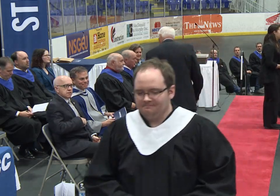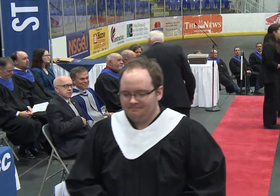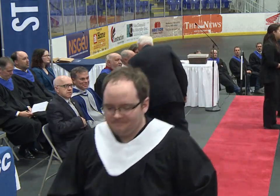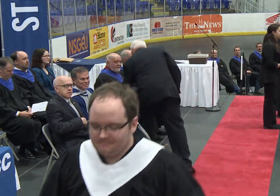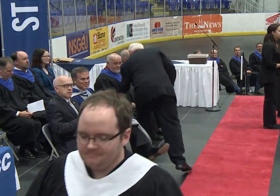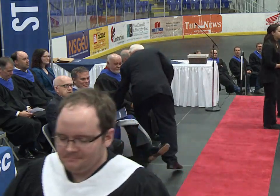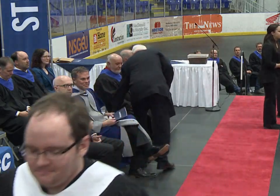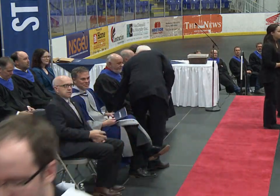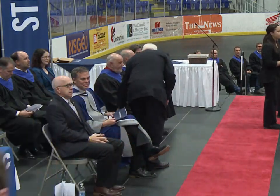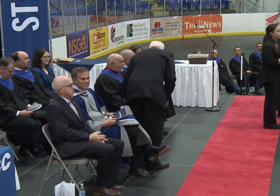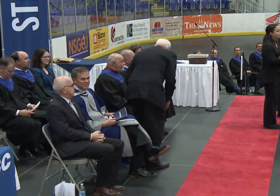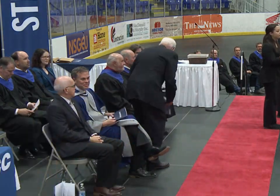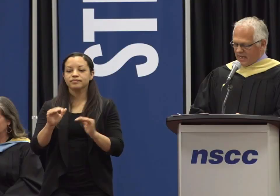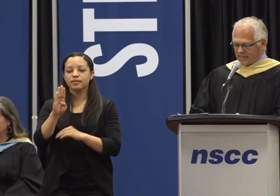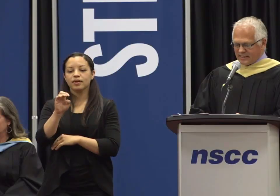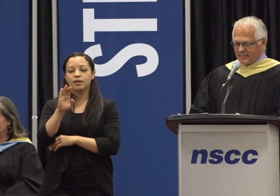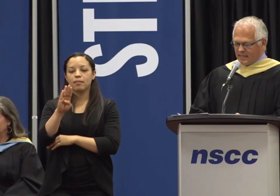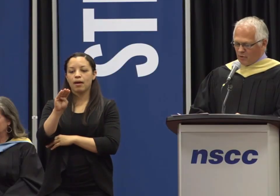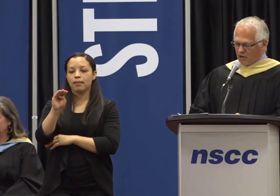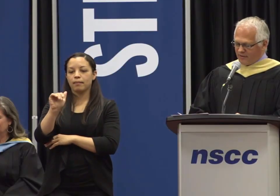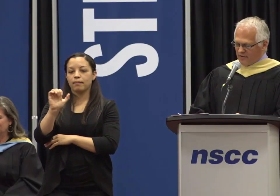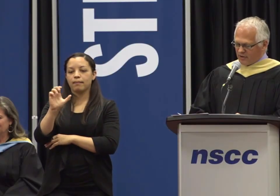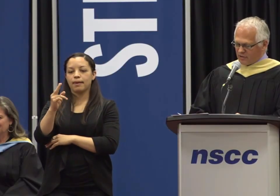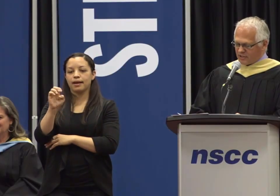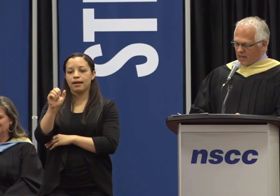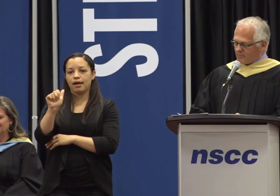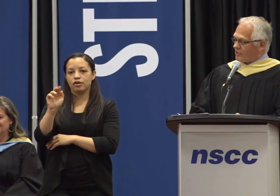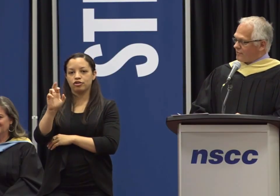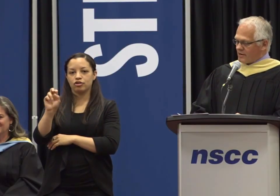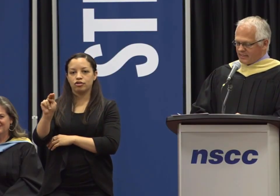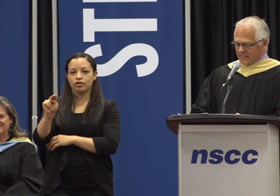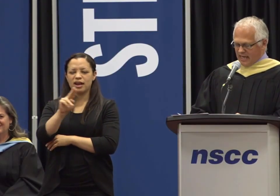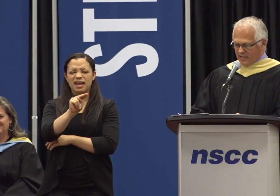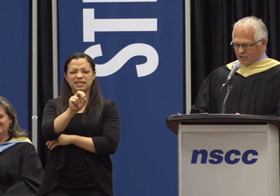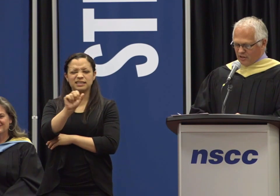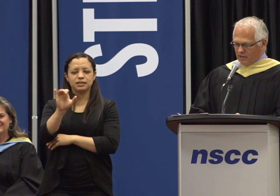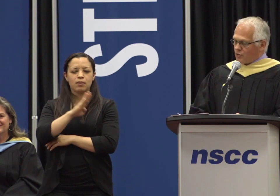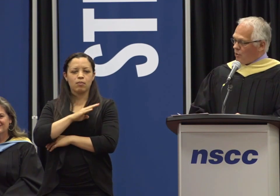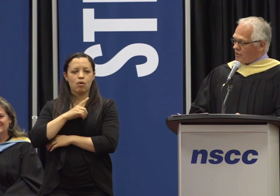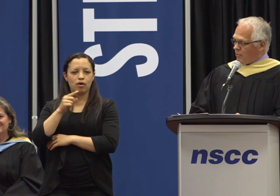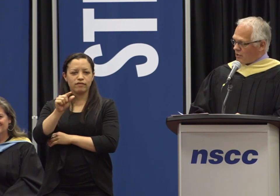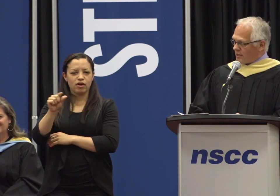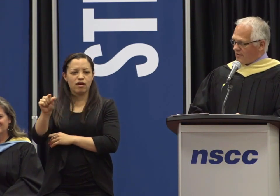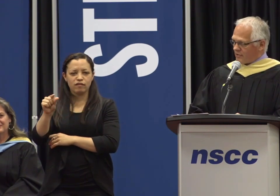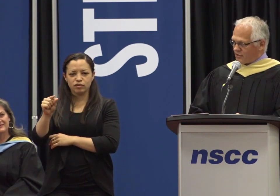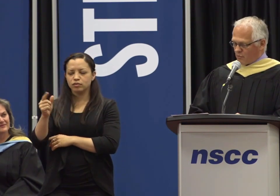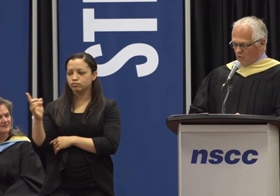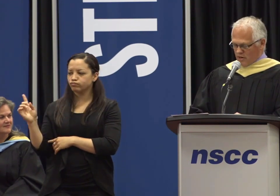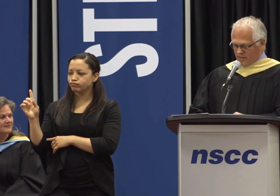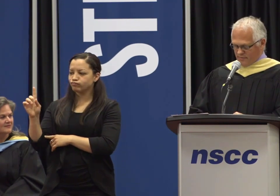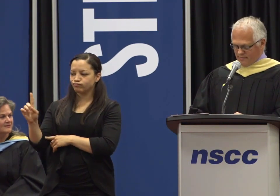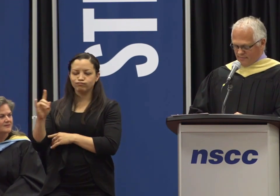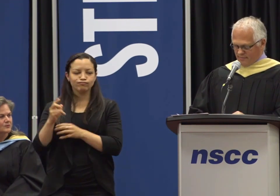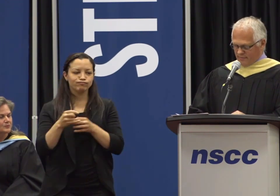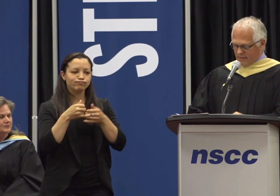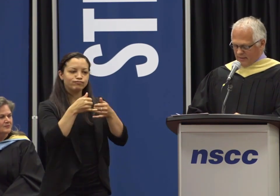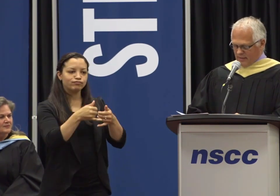I would welcome Bob McCachran from the NSCC Board of Governors to come to the front of the stage to award the Board of Governors